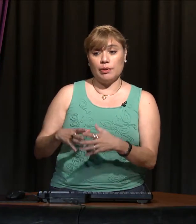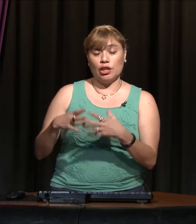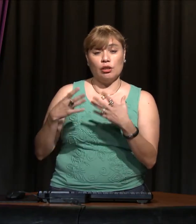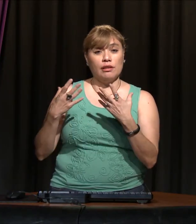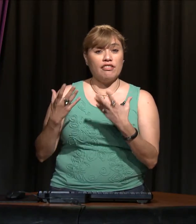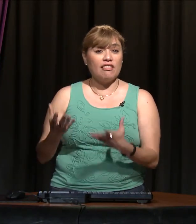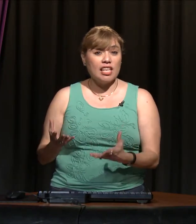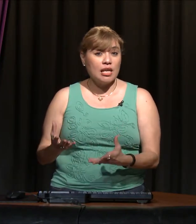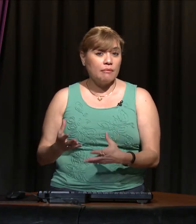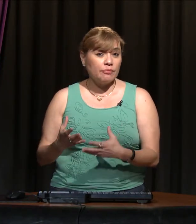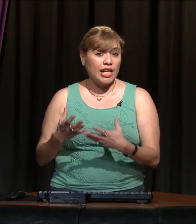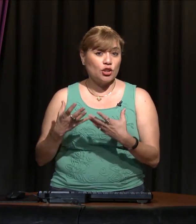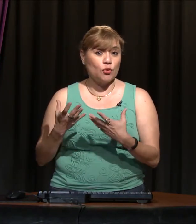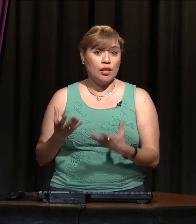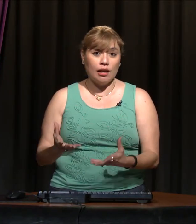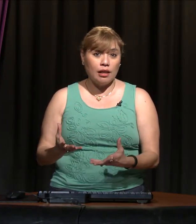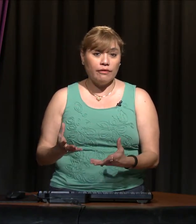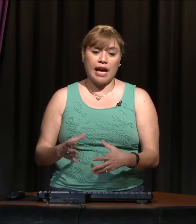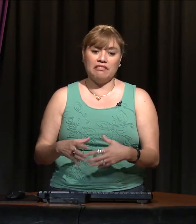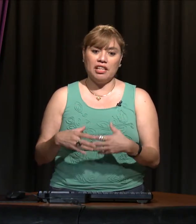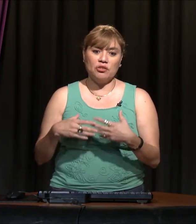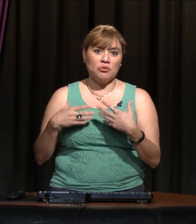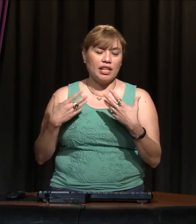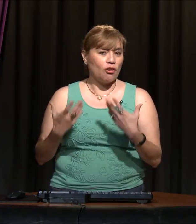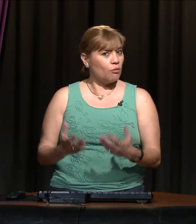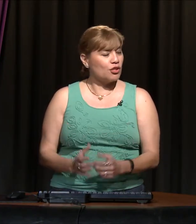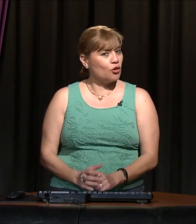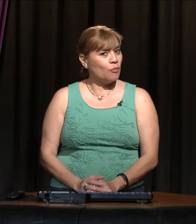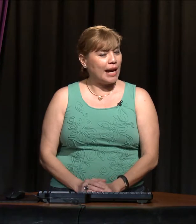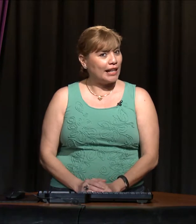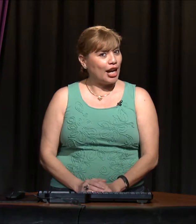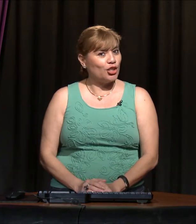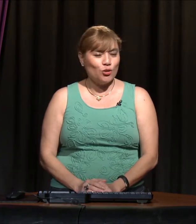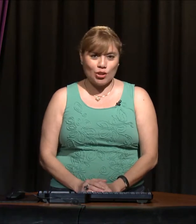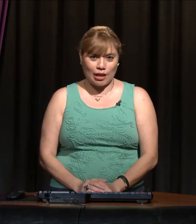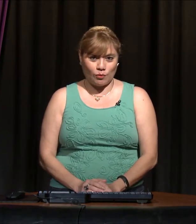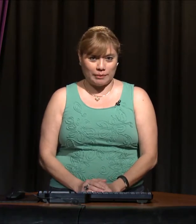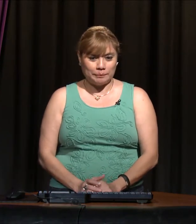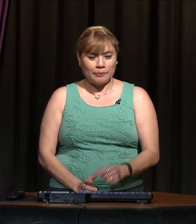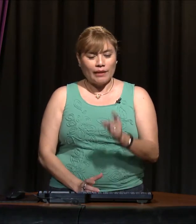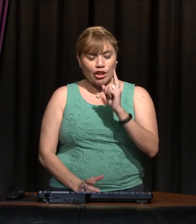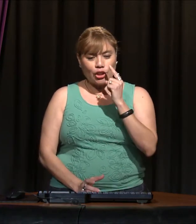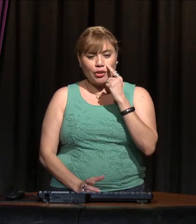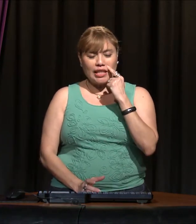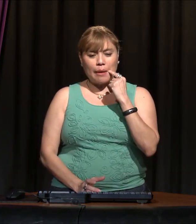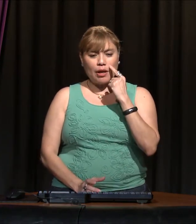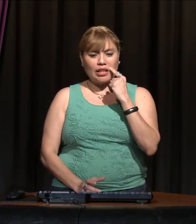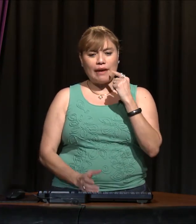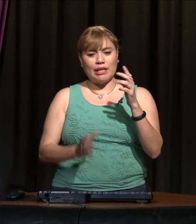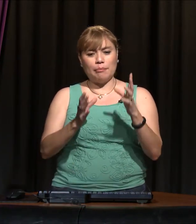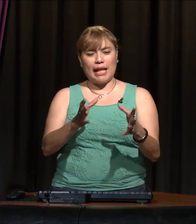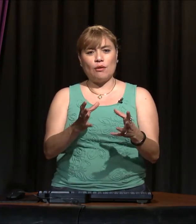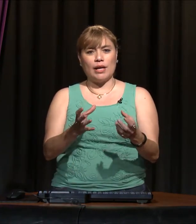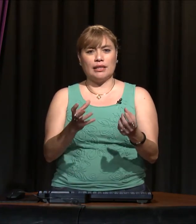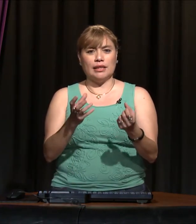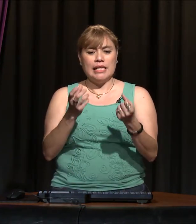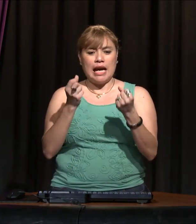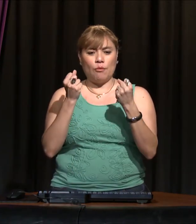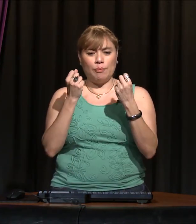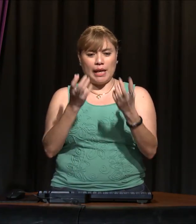particular theme that you love, and then you can always go back and use that one. The good thing about having a blank one, a blank